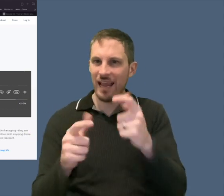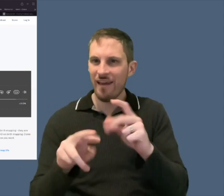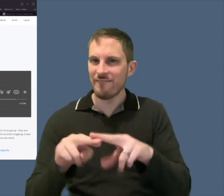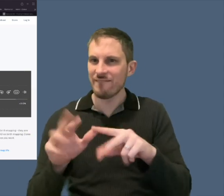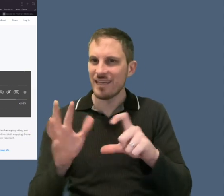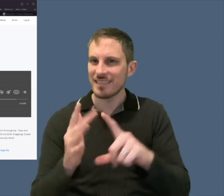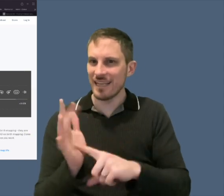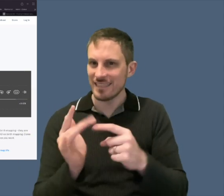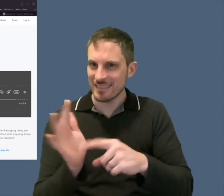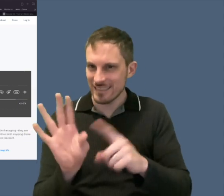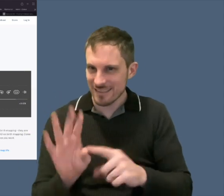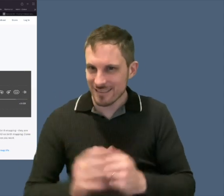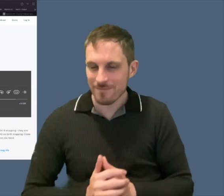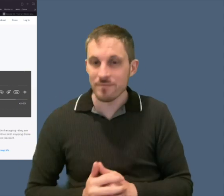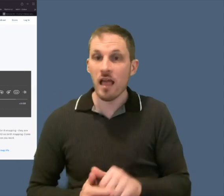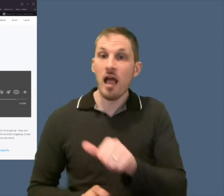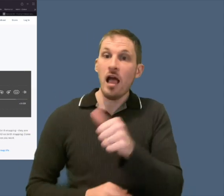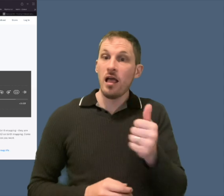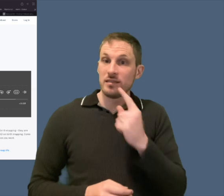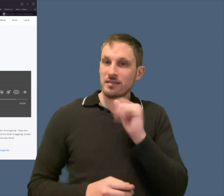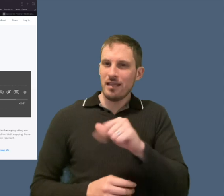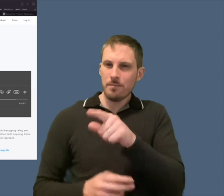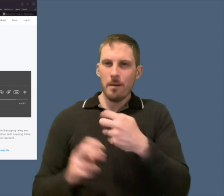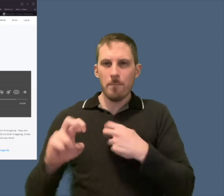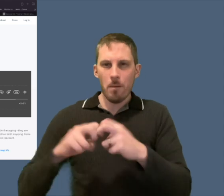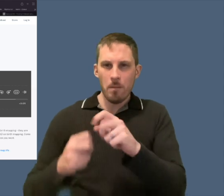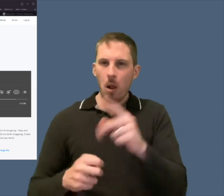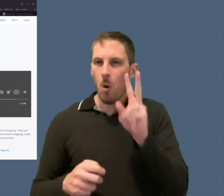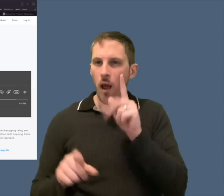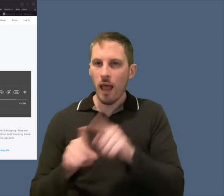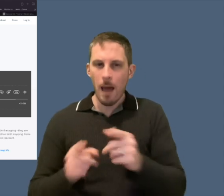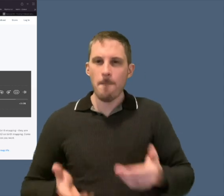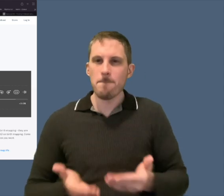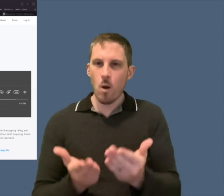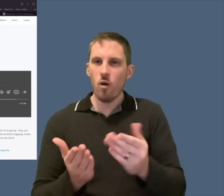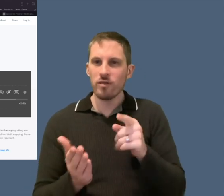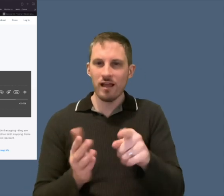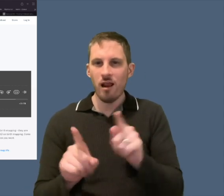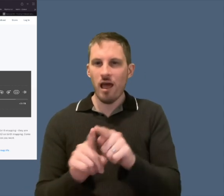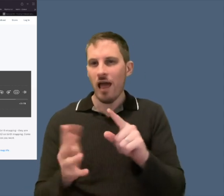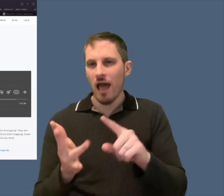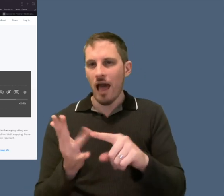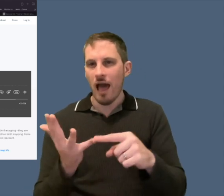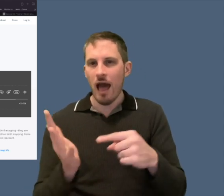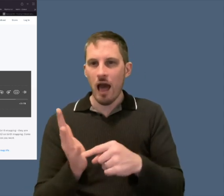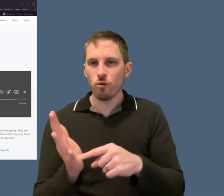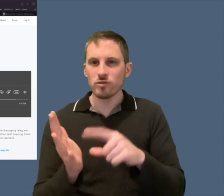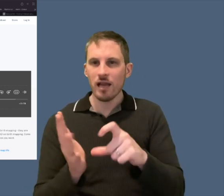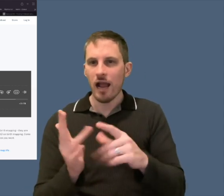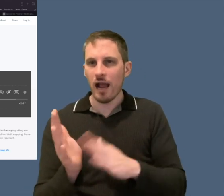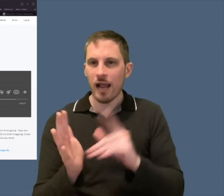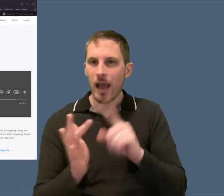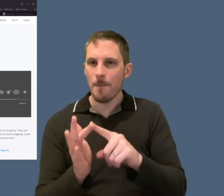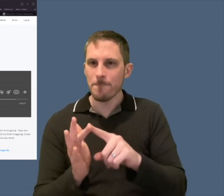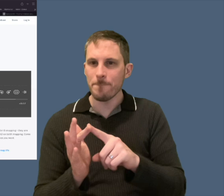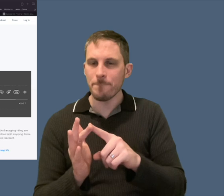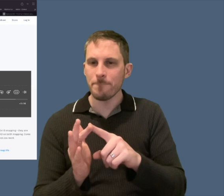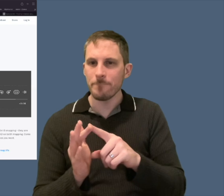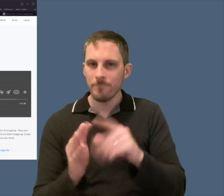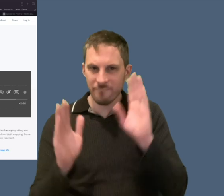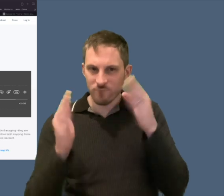it is that it looks at birth as an outcome-based event as opposed to a